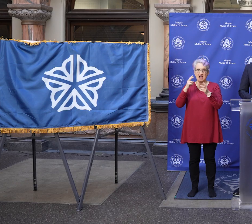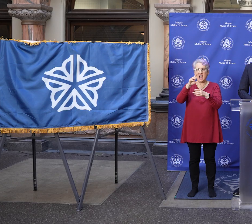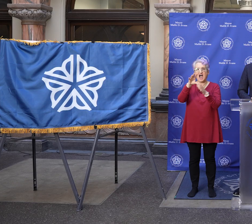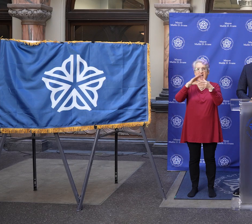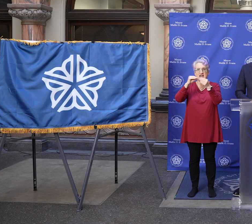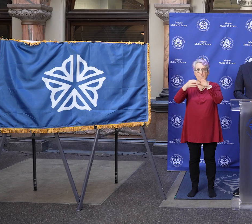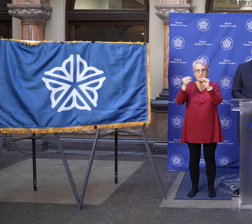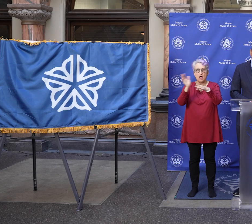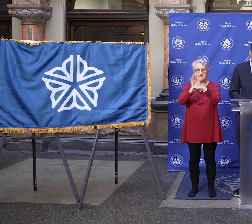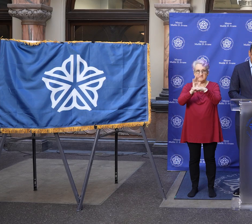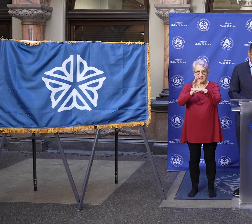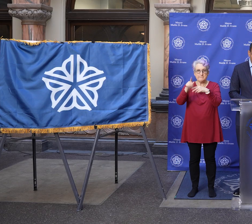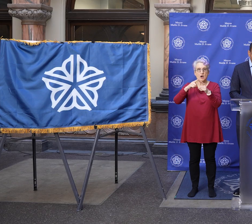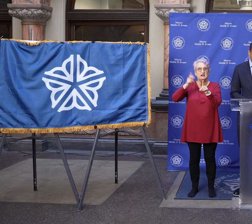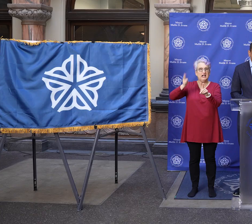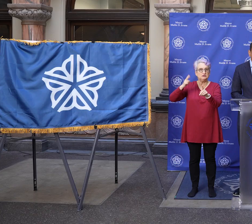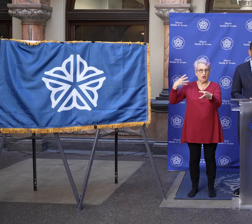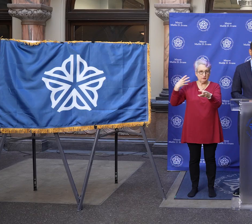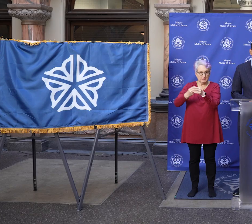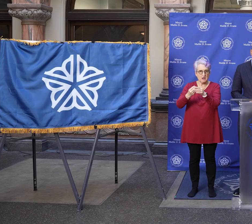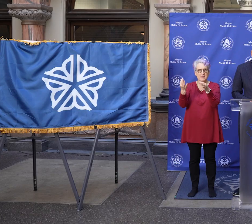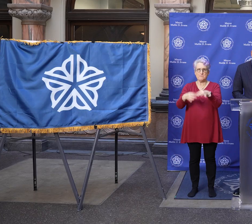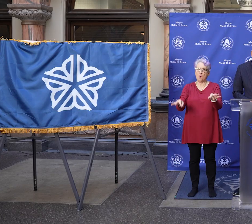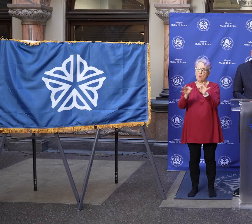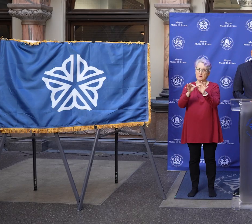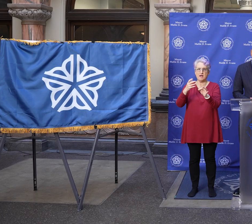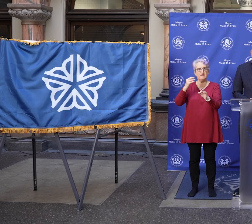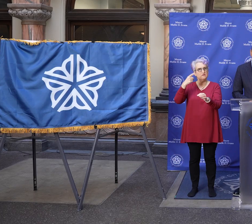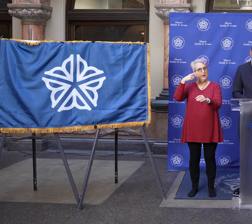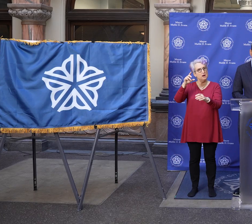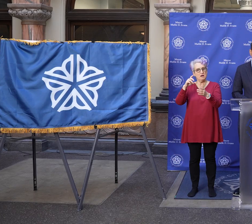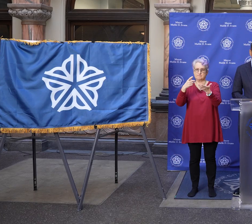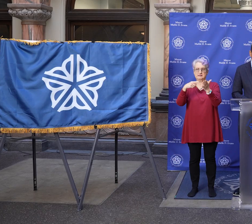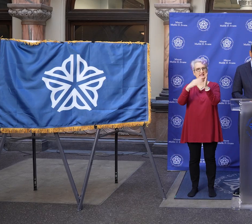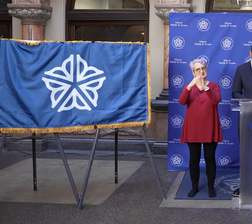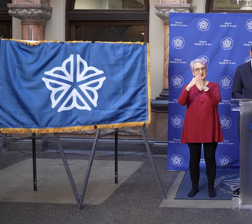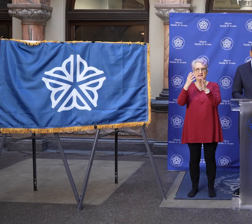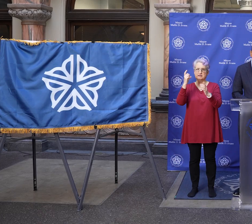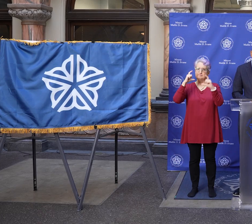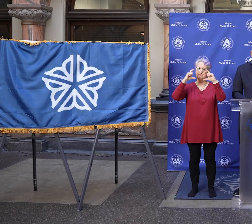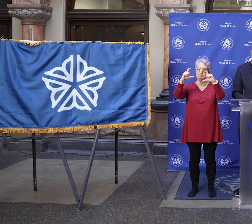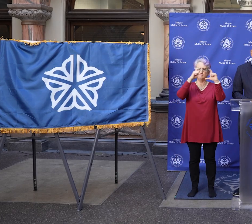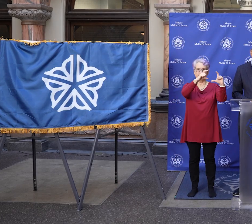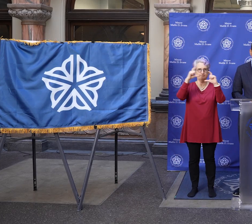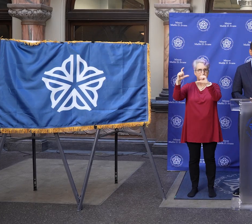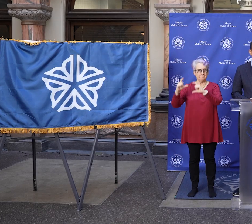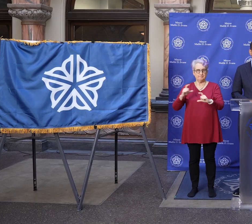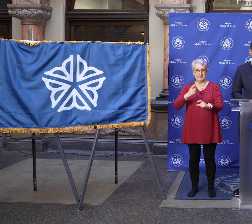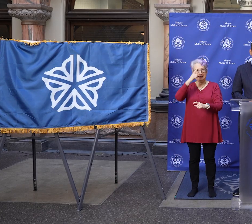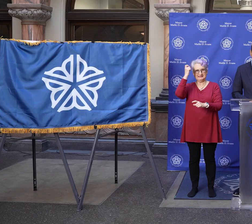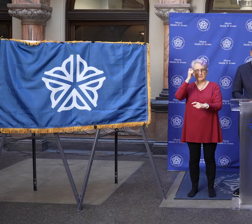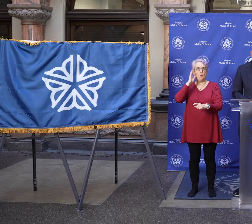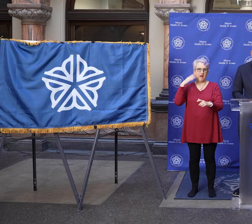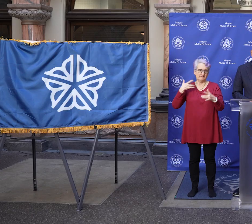early summer, we're planning a celebration we're calling Flower Fest that will include artisans and craftspeople who incorporate the